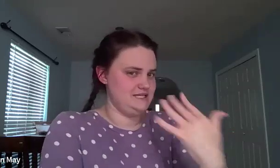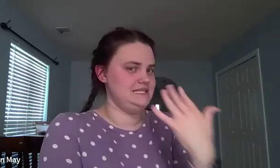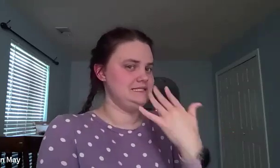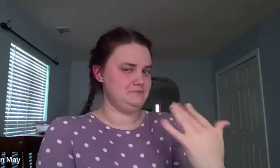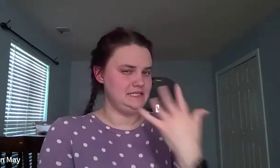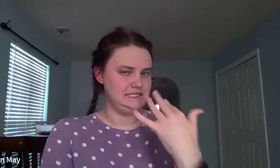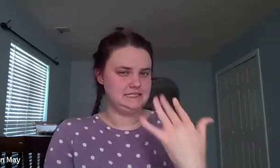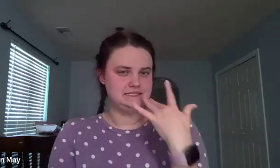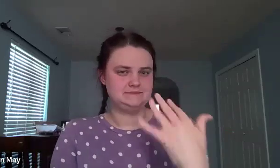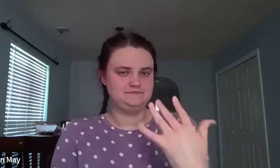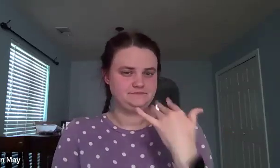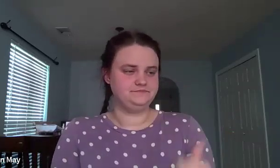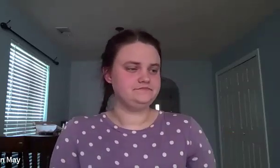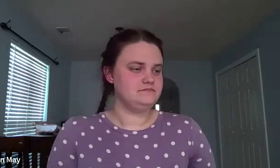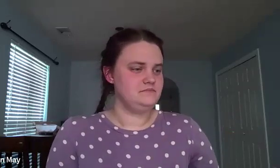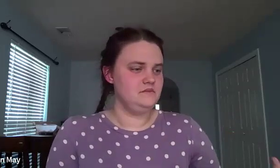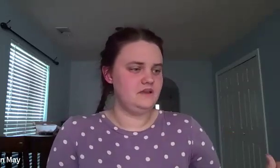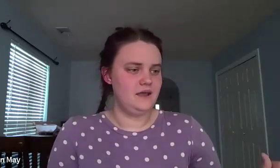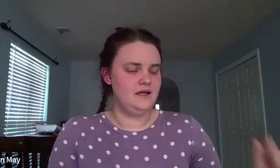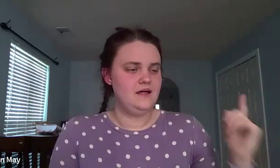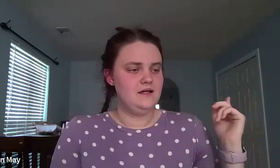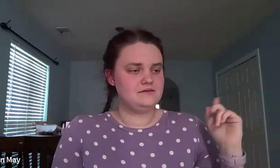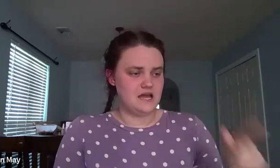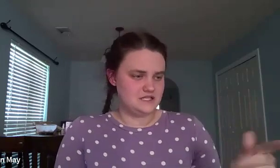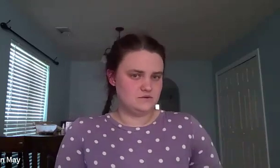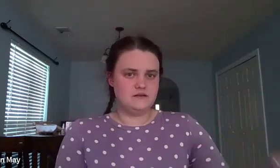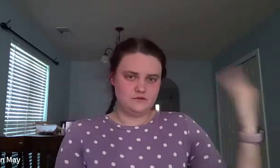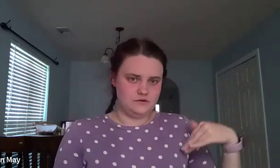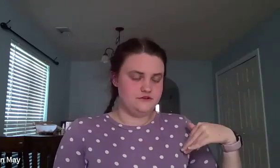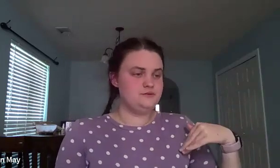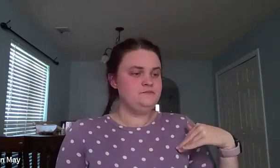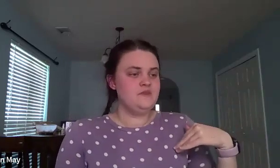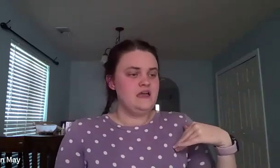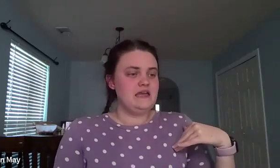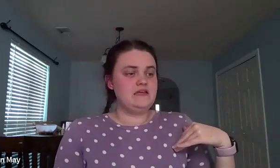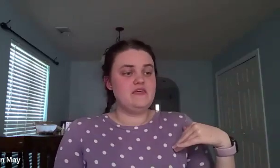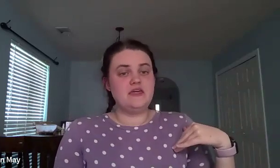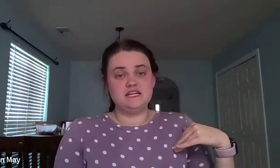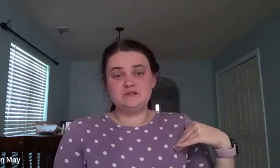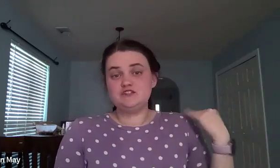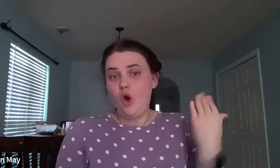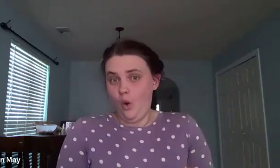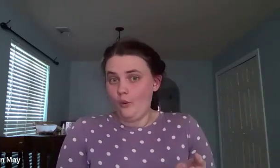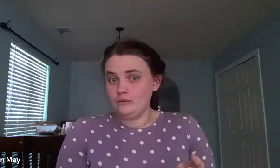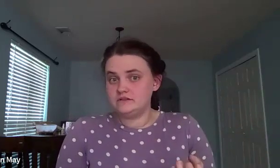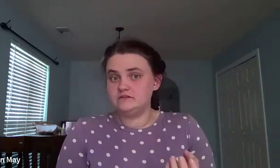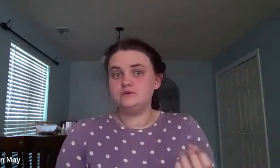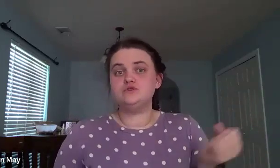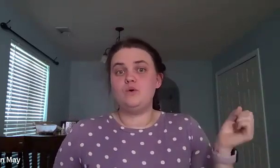spicy. Spicy. Okay. Last one, then we'll review. And then the next one is cold.